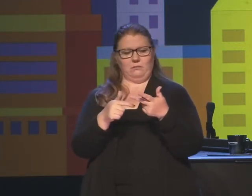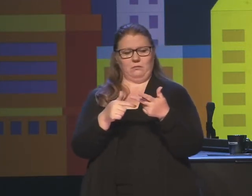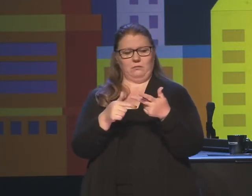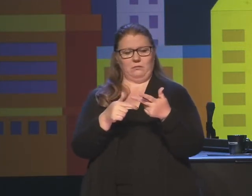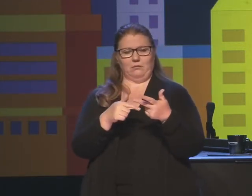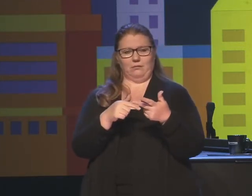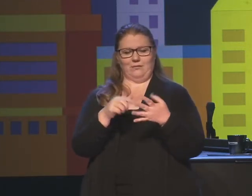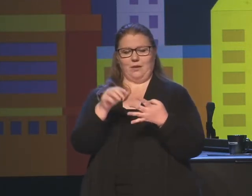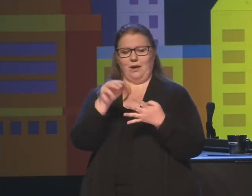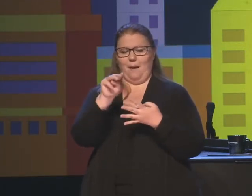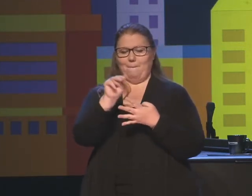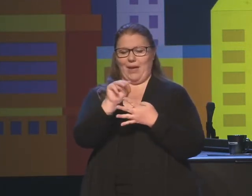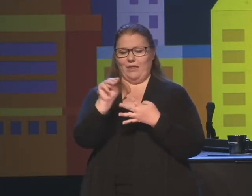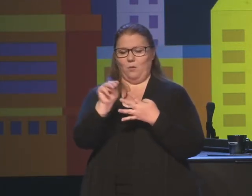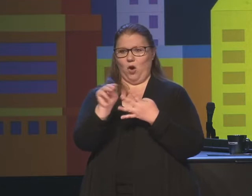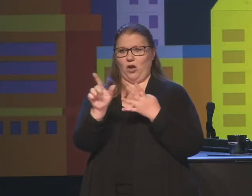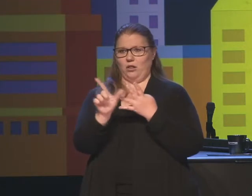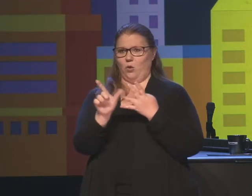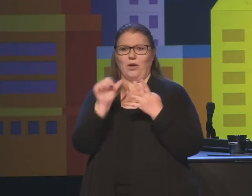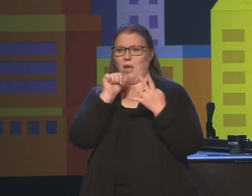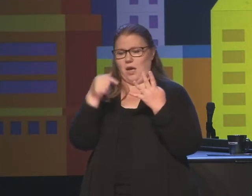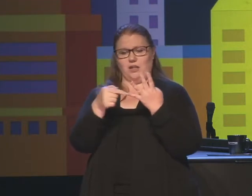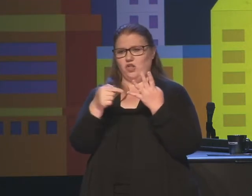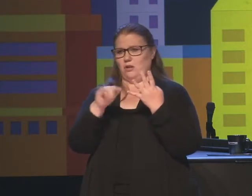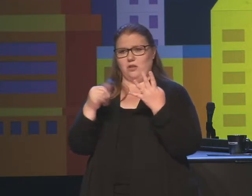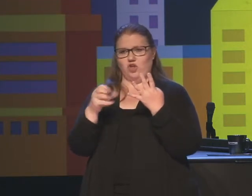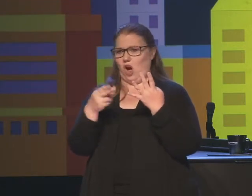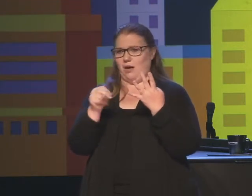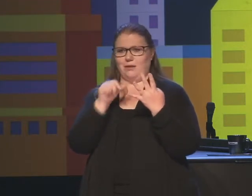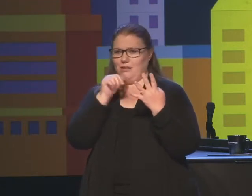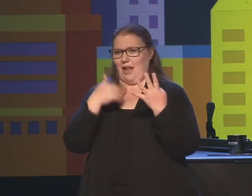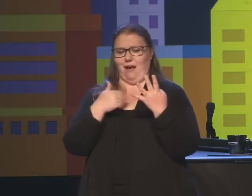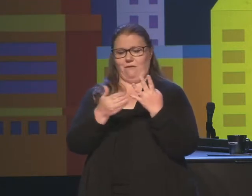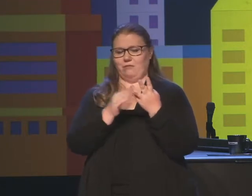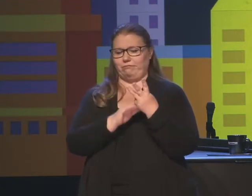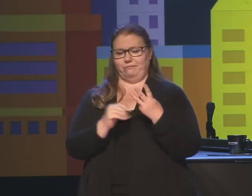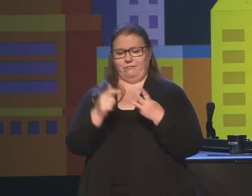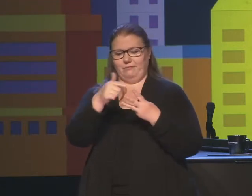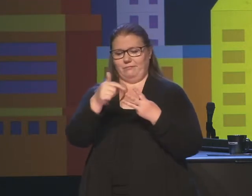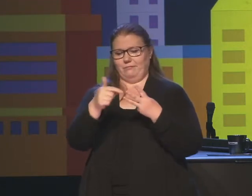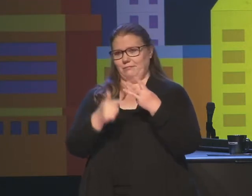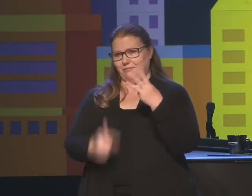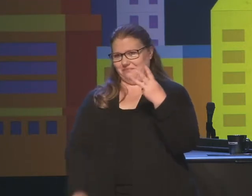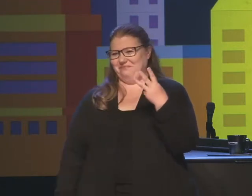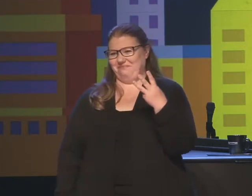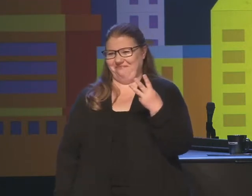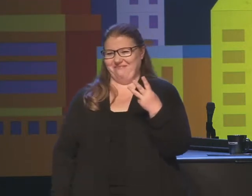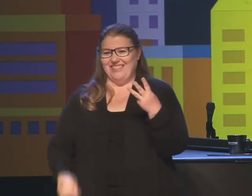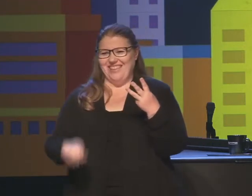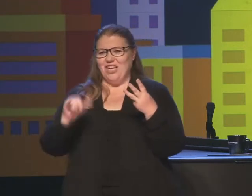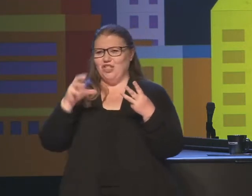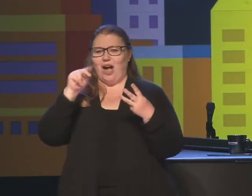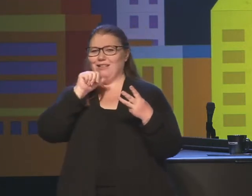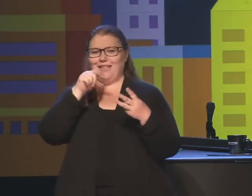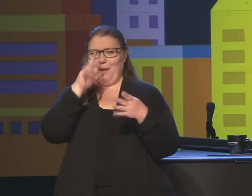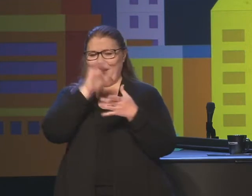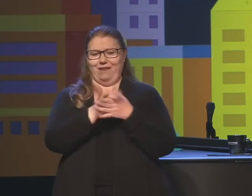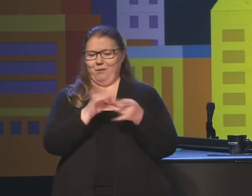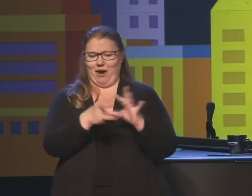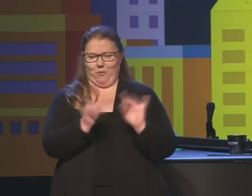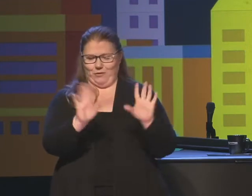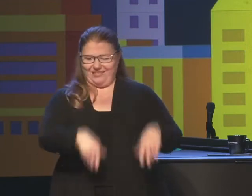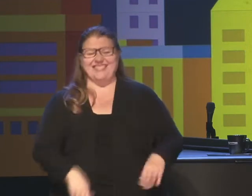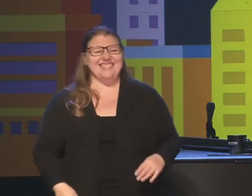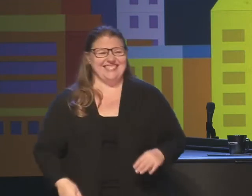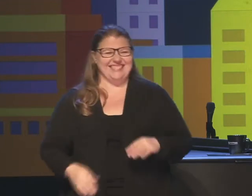stories, Matthew, Mark, Luke, not in John. No parables in John. John doesn't believe they existed. Now, so here's the thing. So all three of